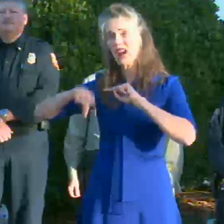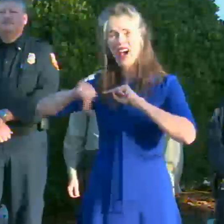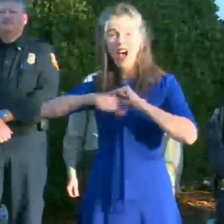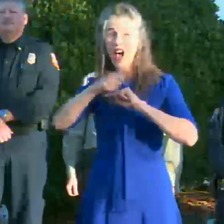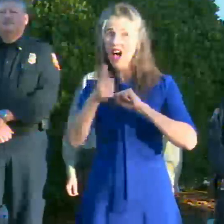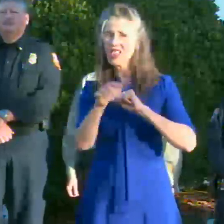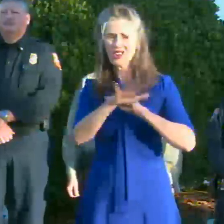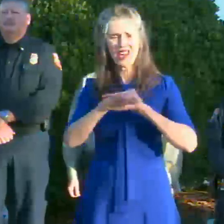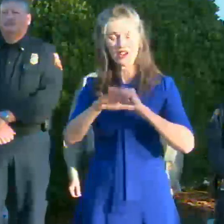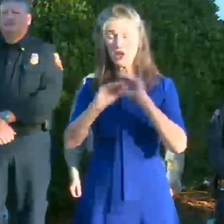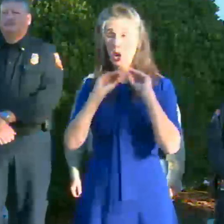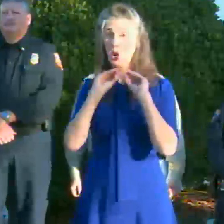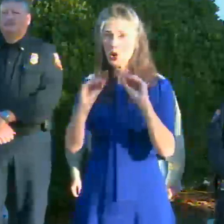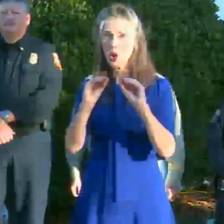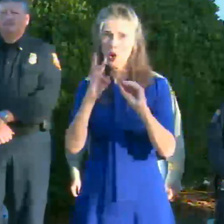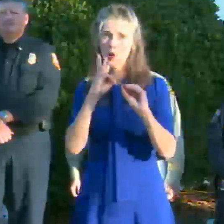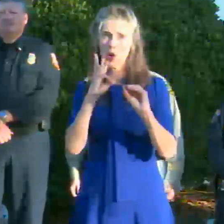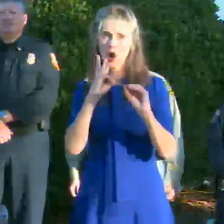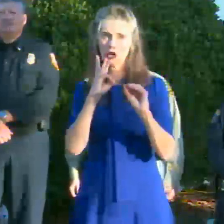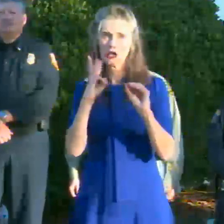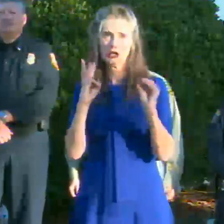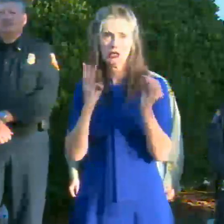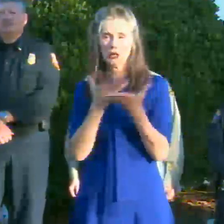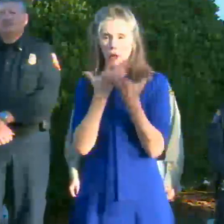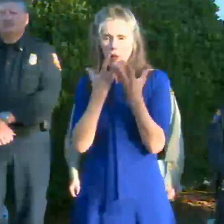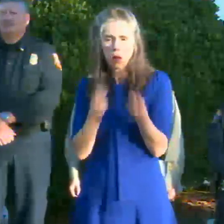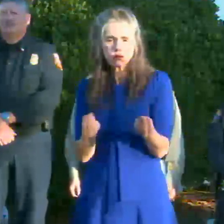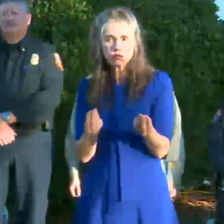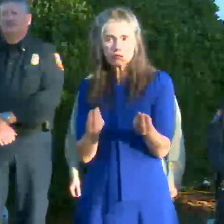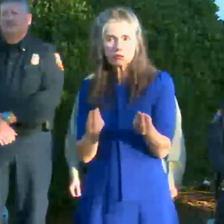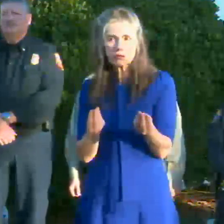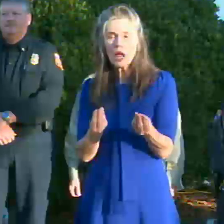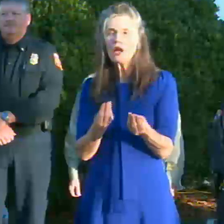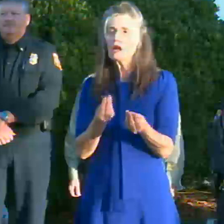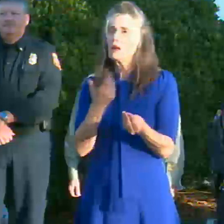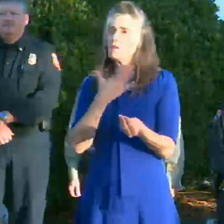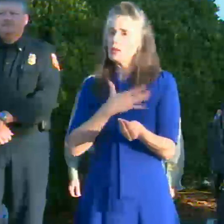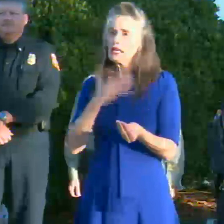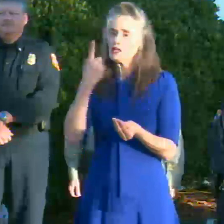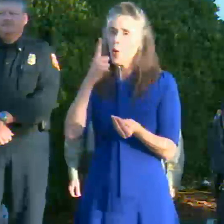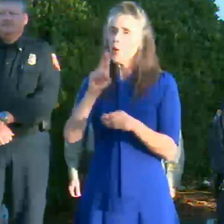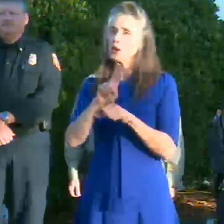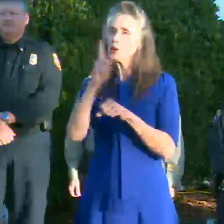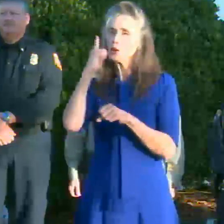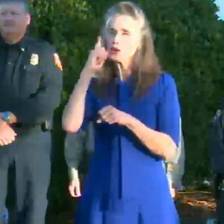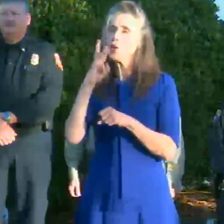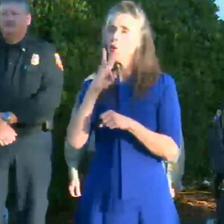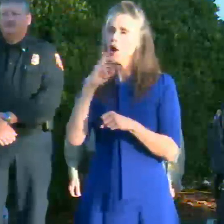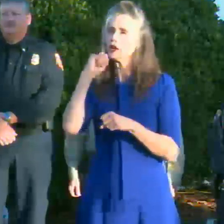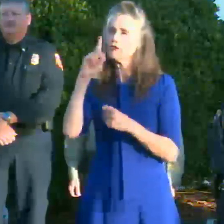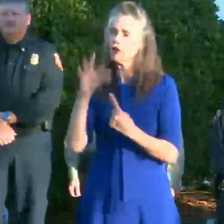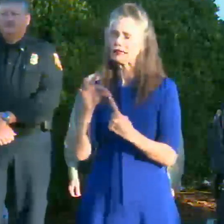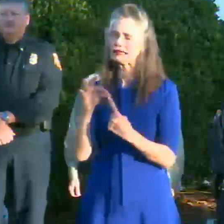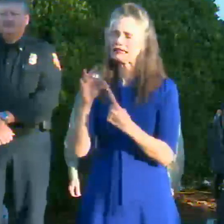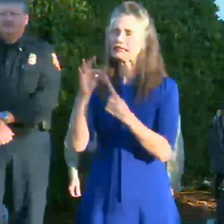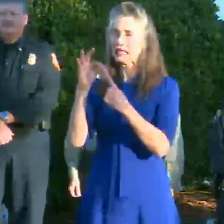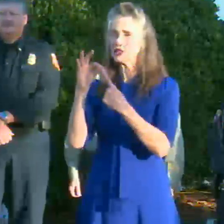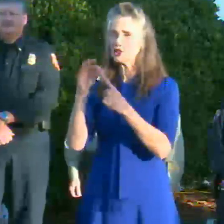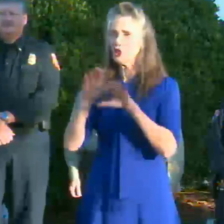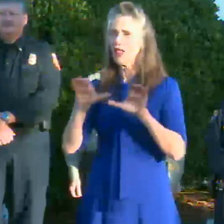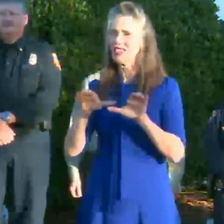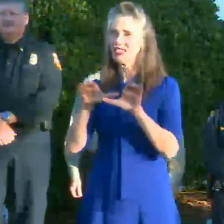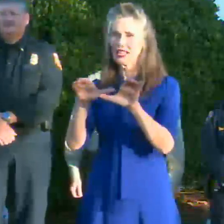all. We remind customers to use water only as essential. And we have